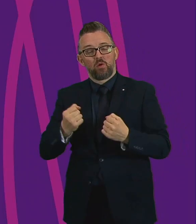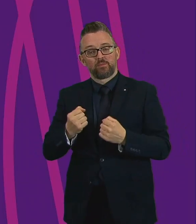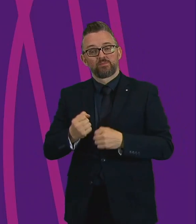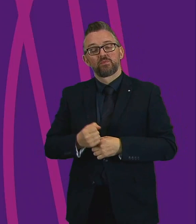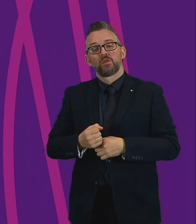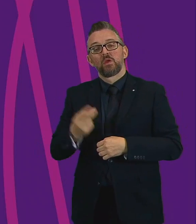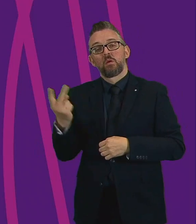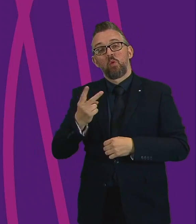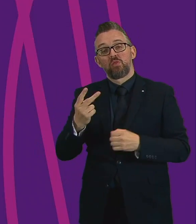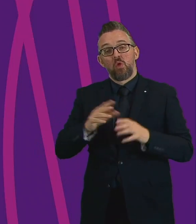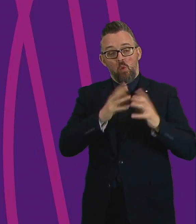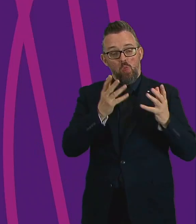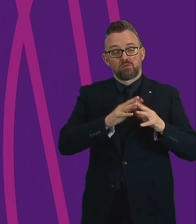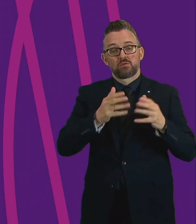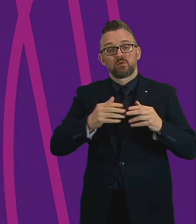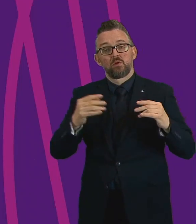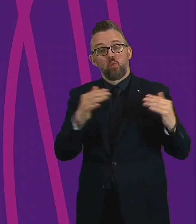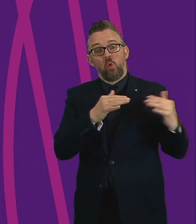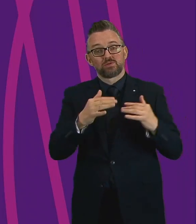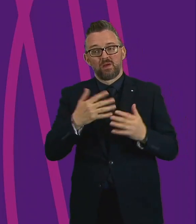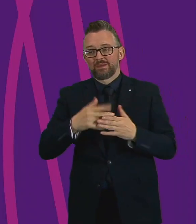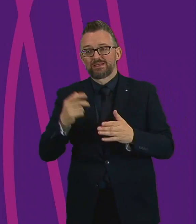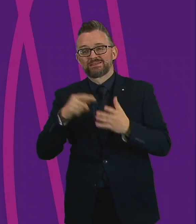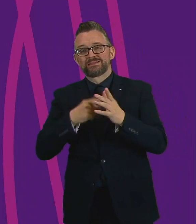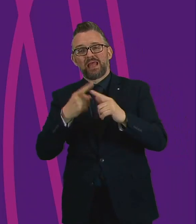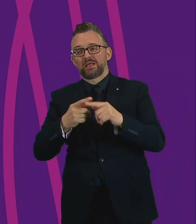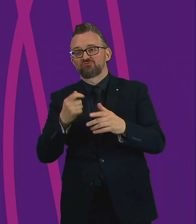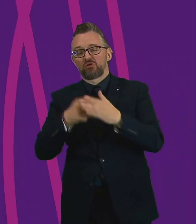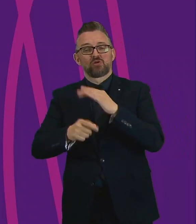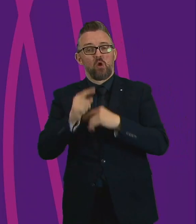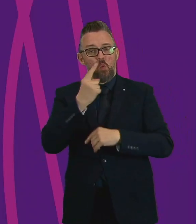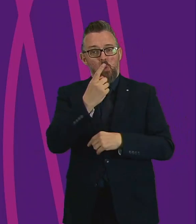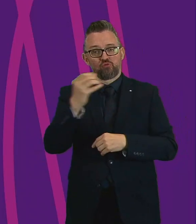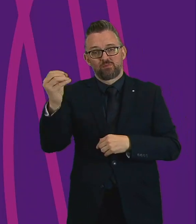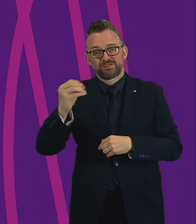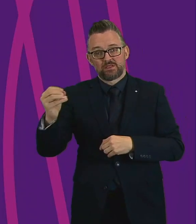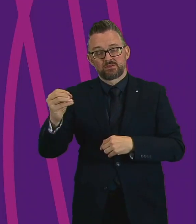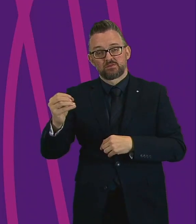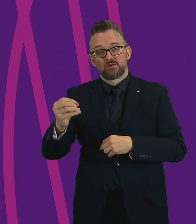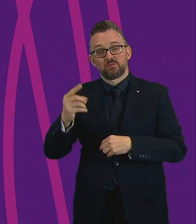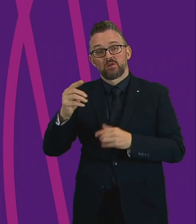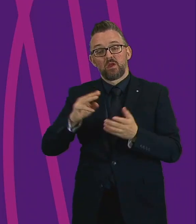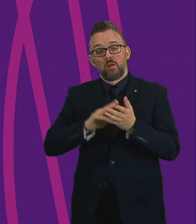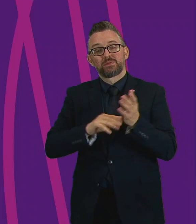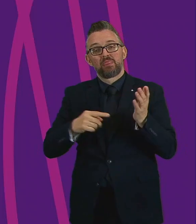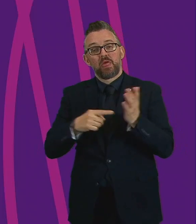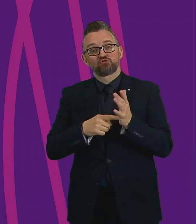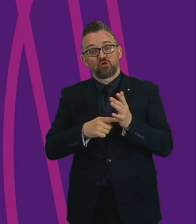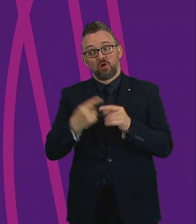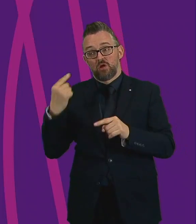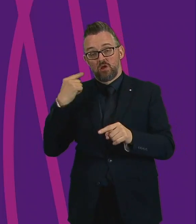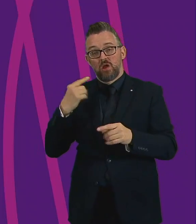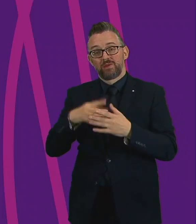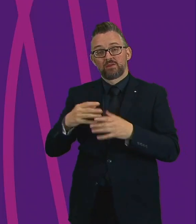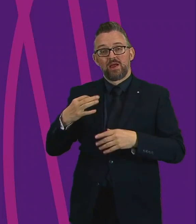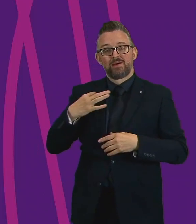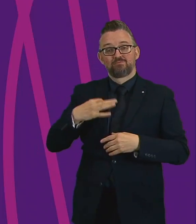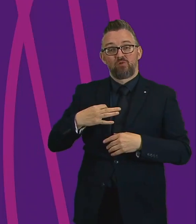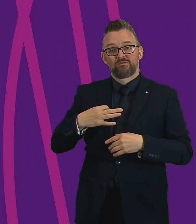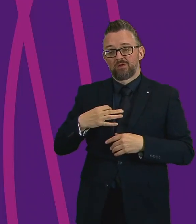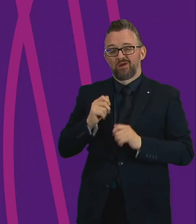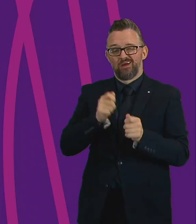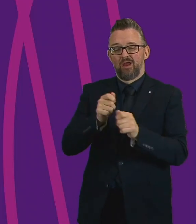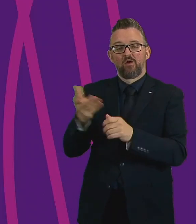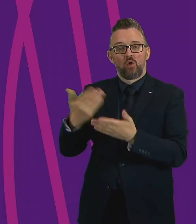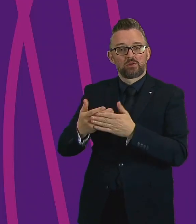it imposed taxes of over 100% where necessary, and in 1981 and 82, Mrs Thatcher's Tory Government imposed profiteering taxes on